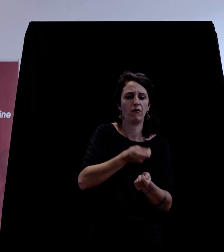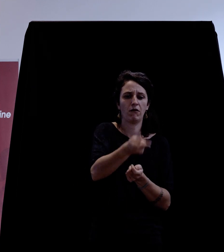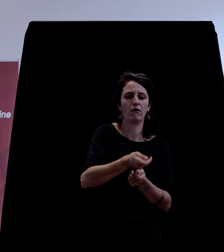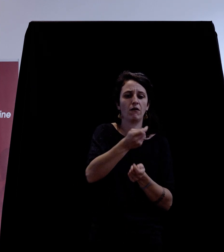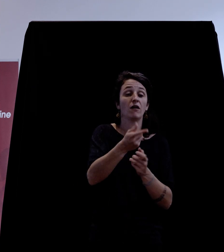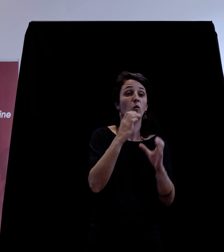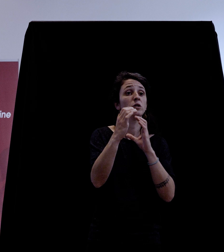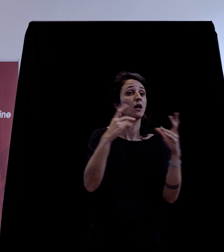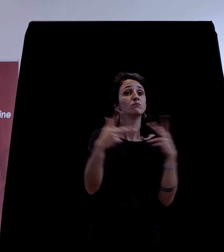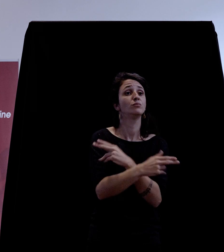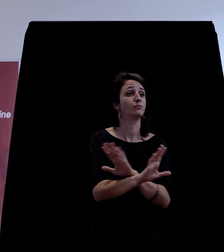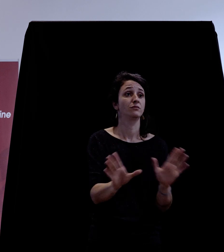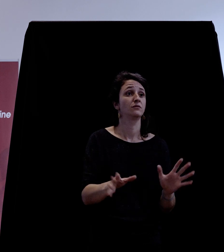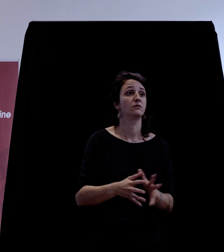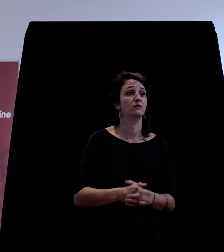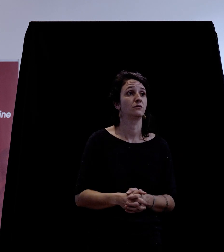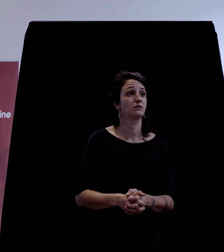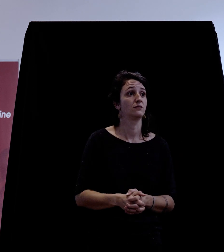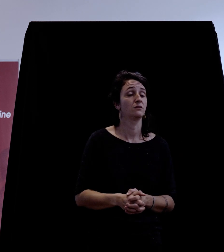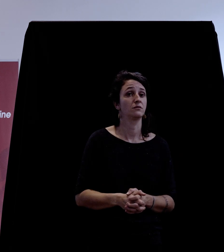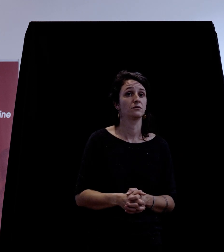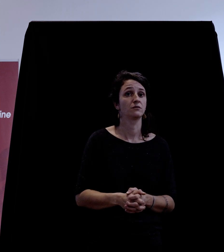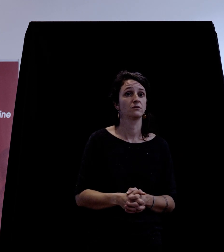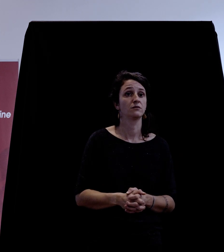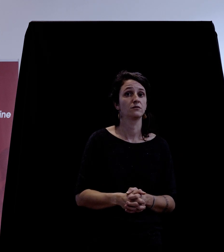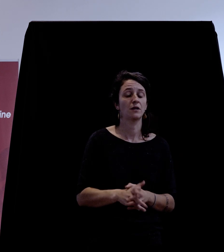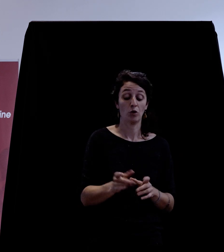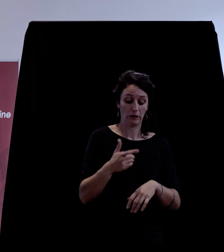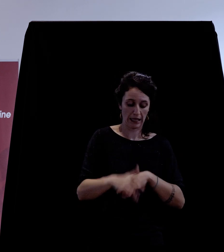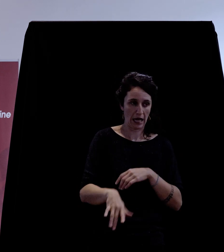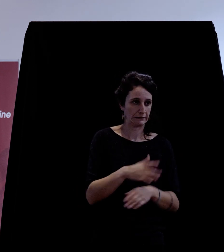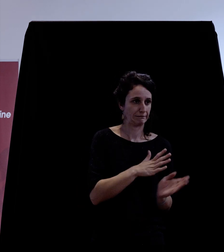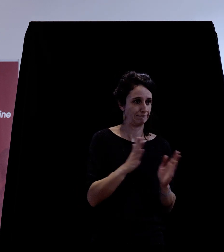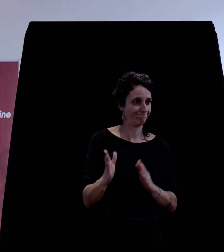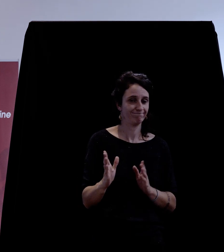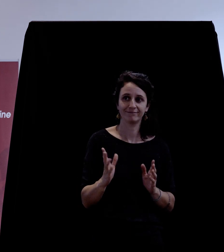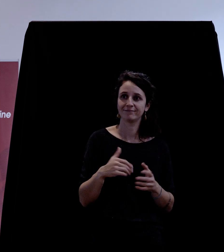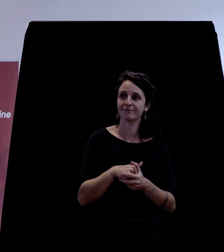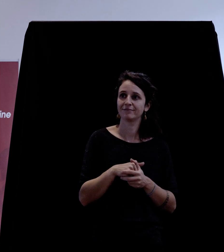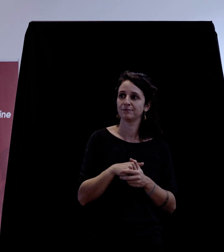And I'm a little behind, but hey, I started late, right? Of course, I'm a little behind.